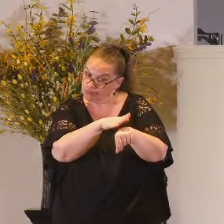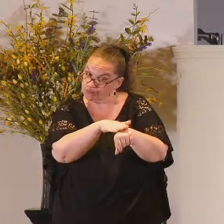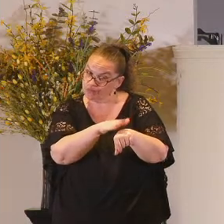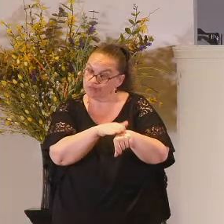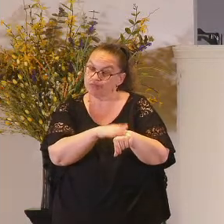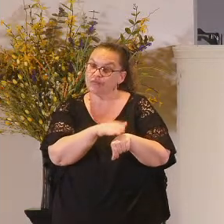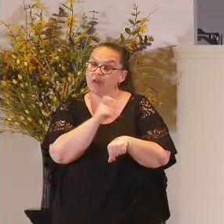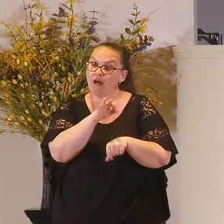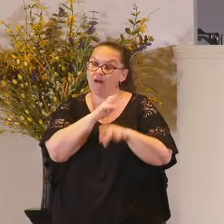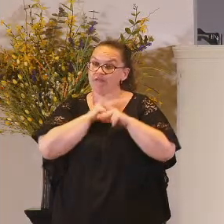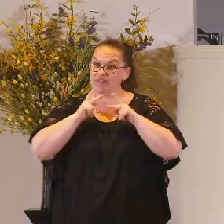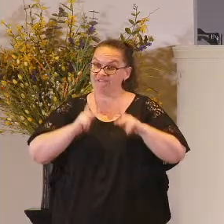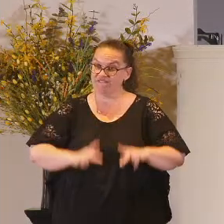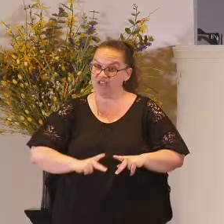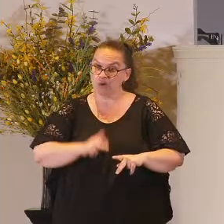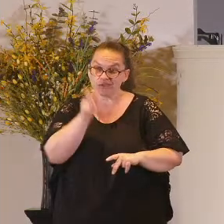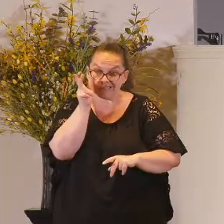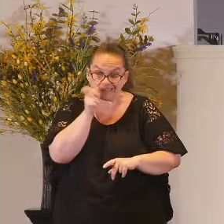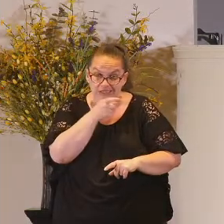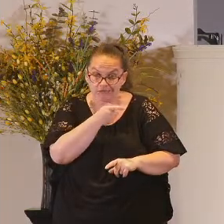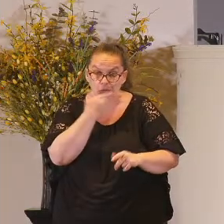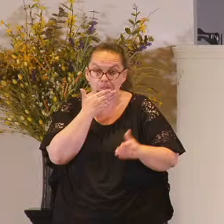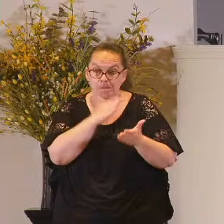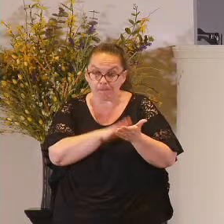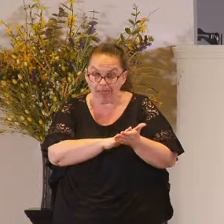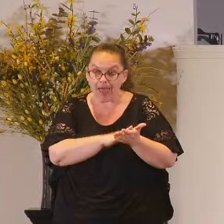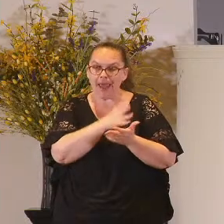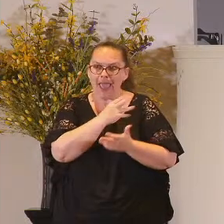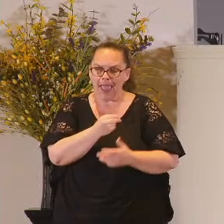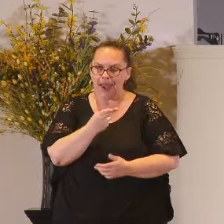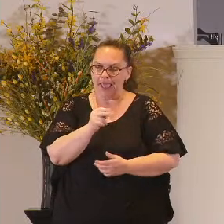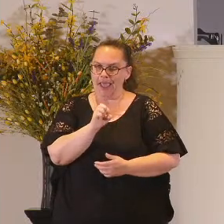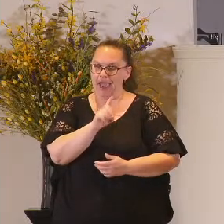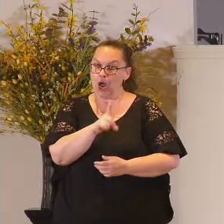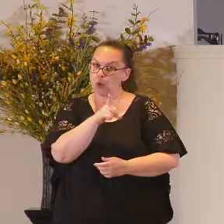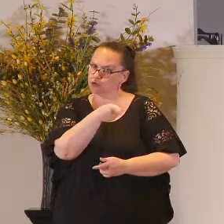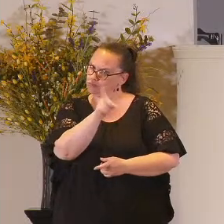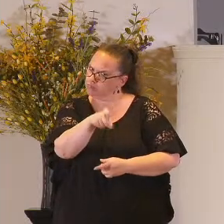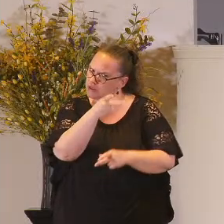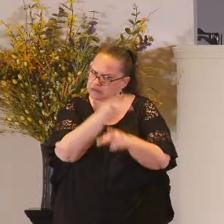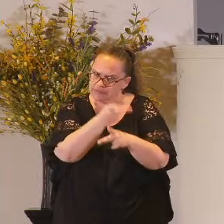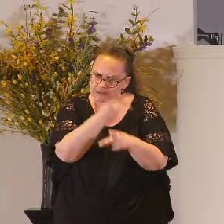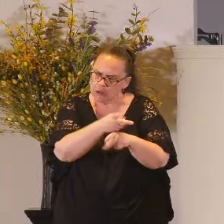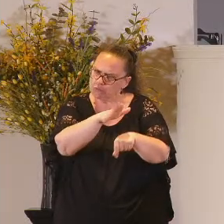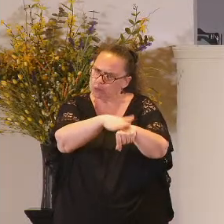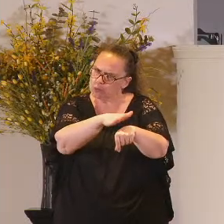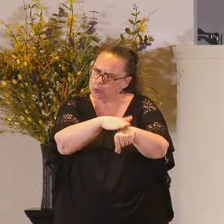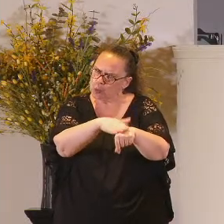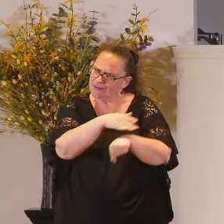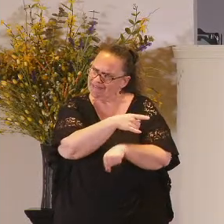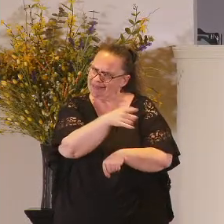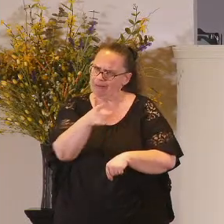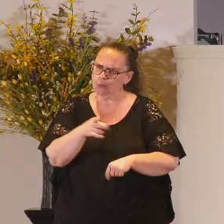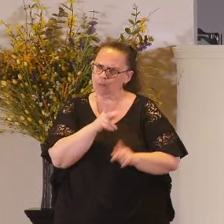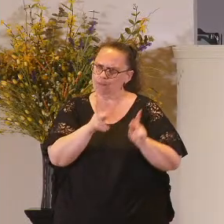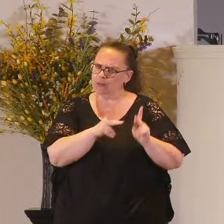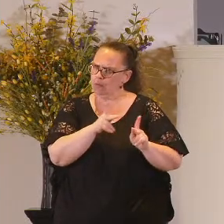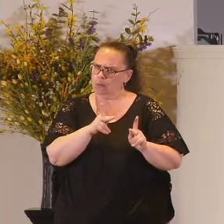the leaven of the Pharisees and the leaven of Herod." Watch out for the leaven of the Pharisees.